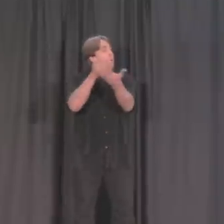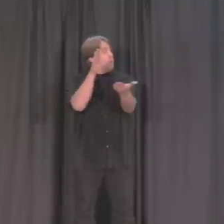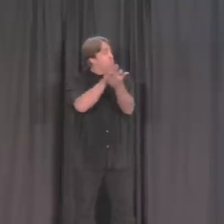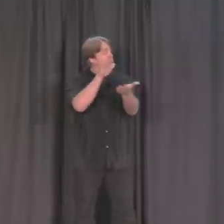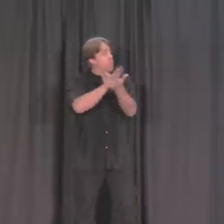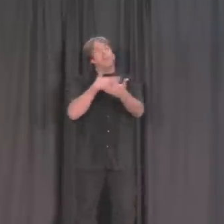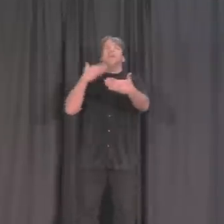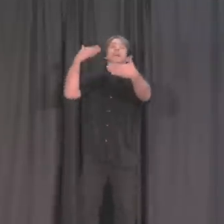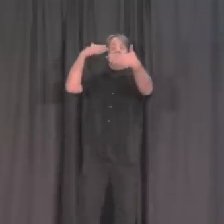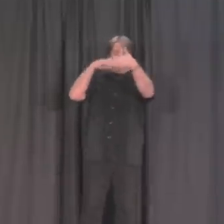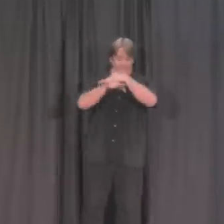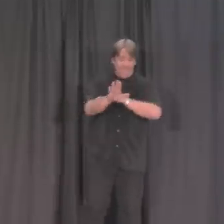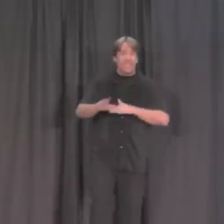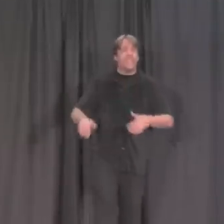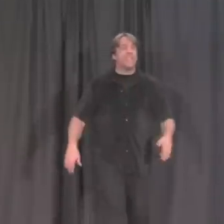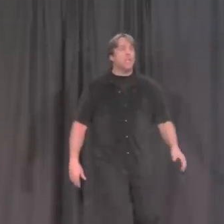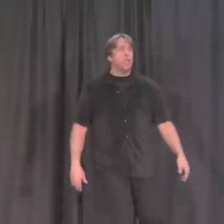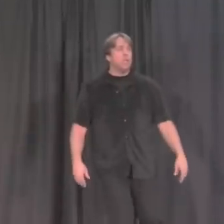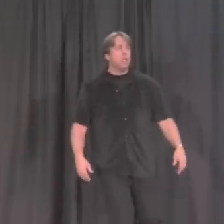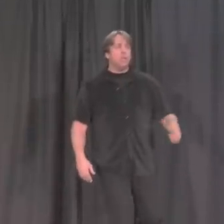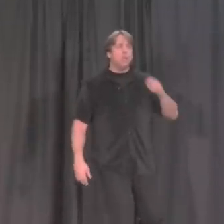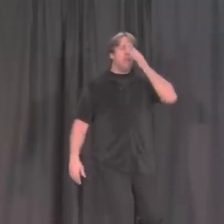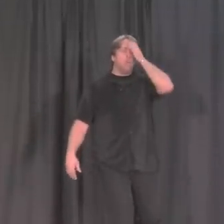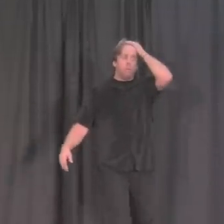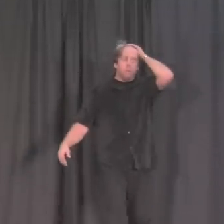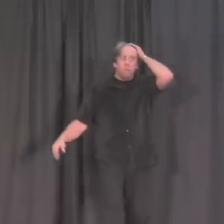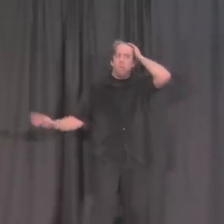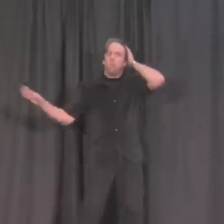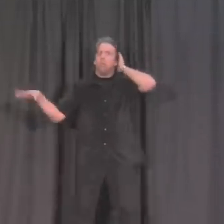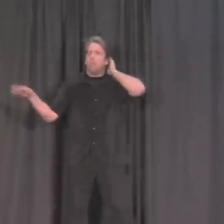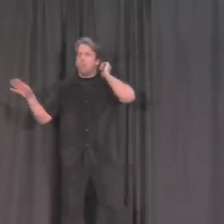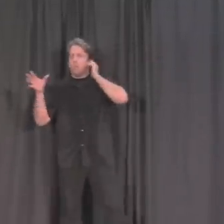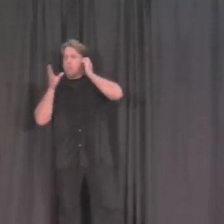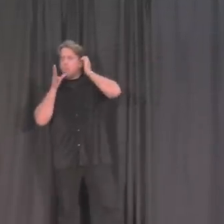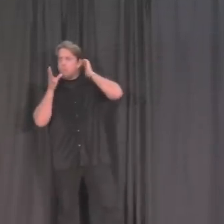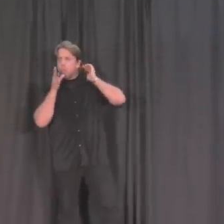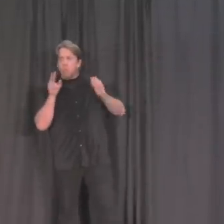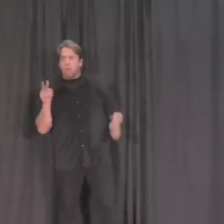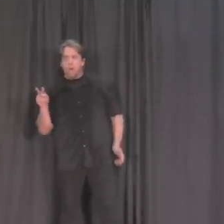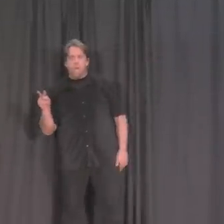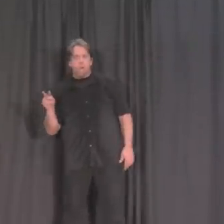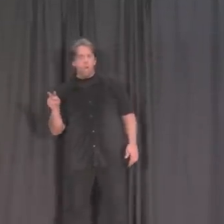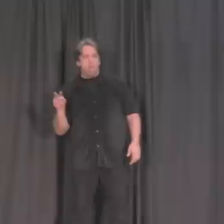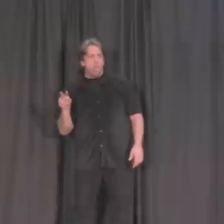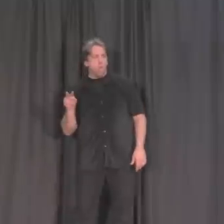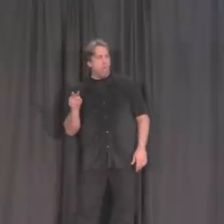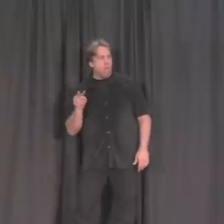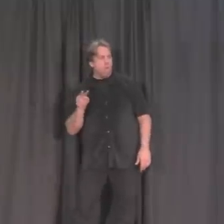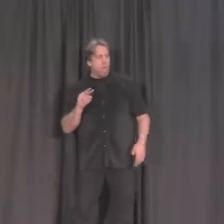So we got to school. We went in. I was freaked out. Mom,